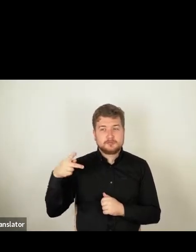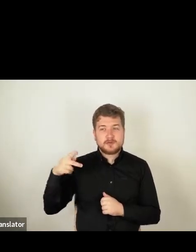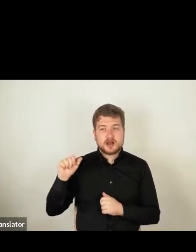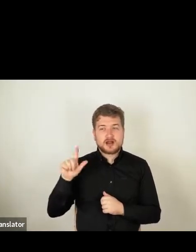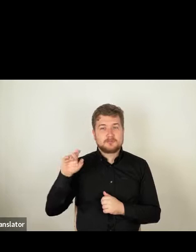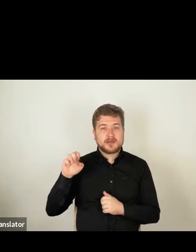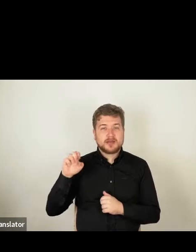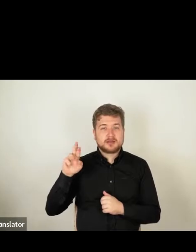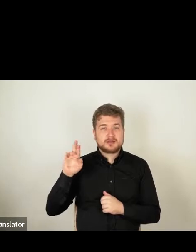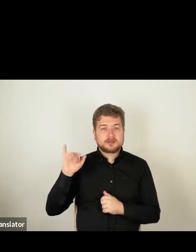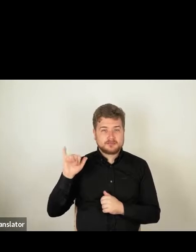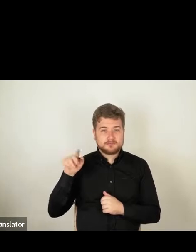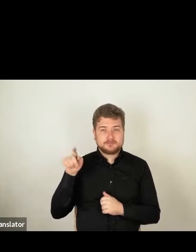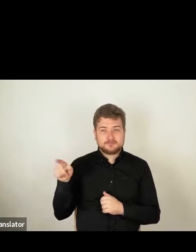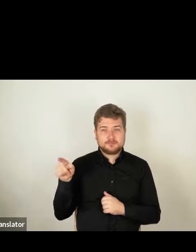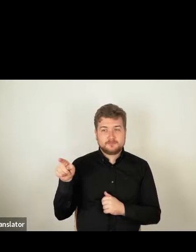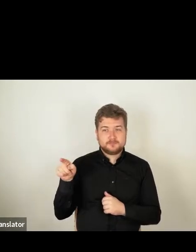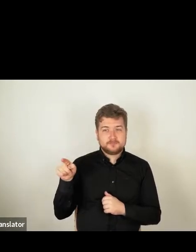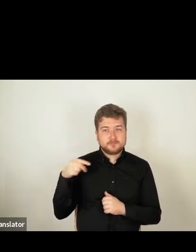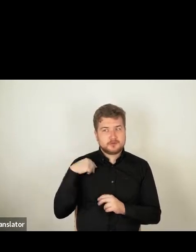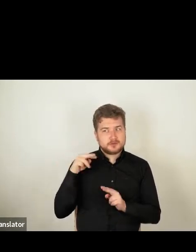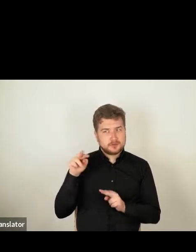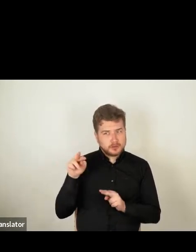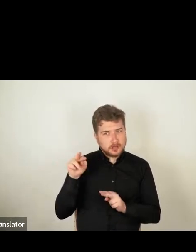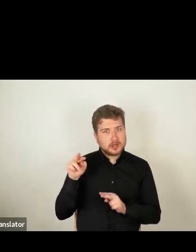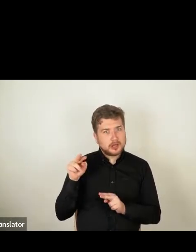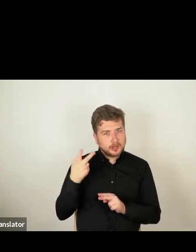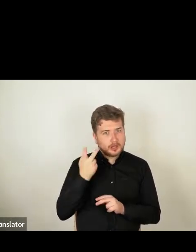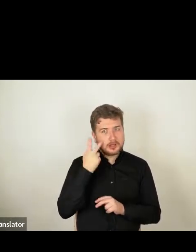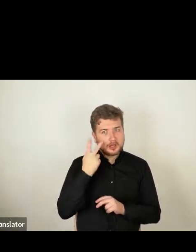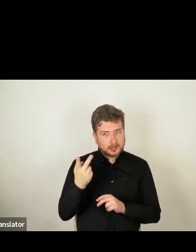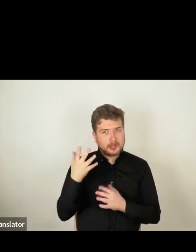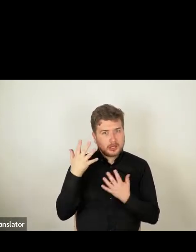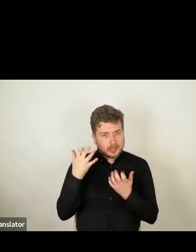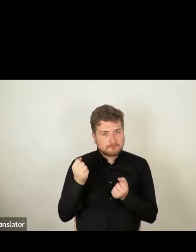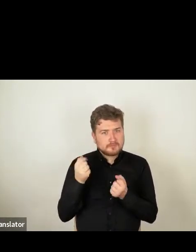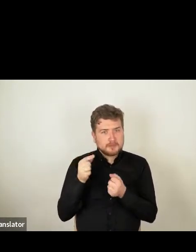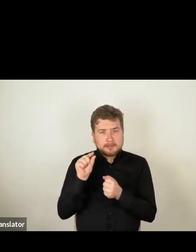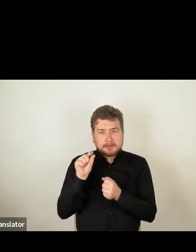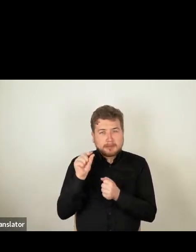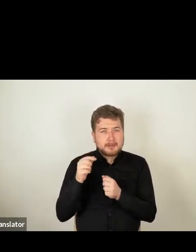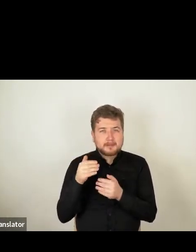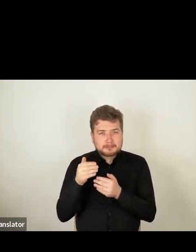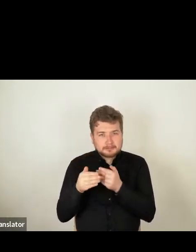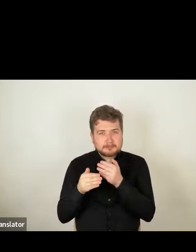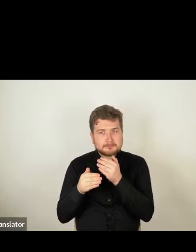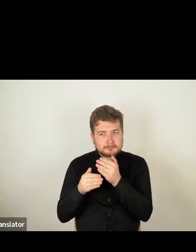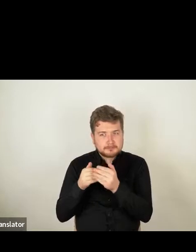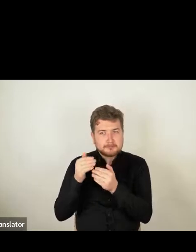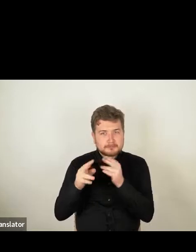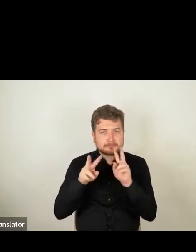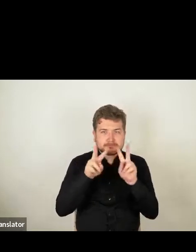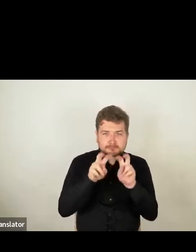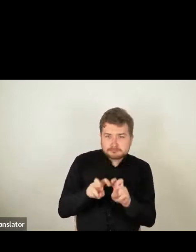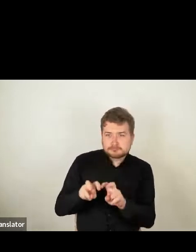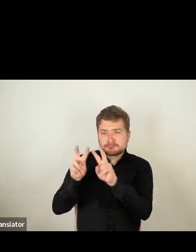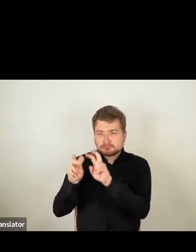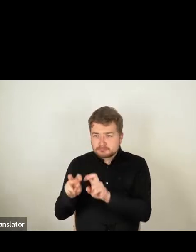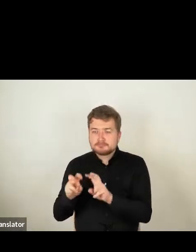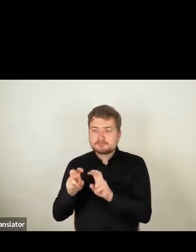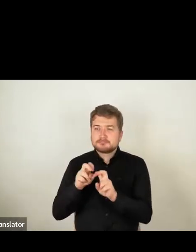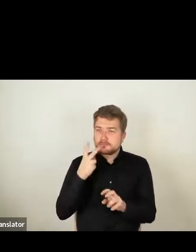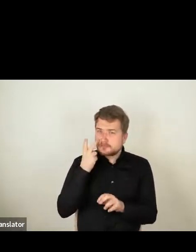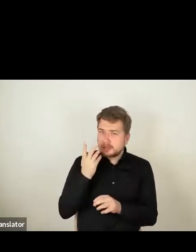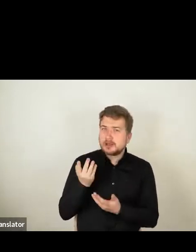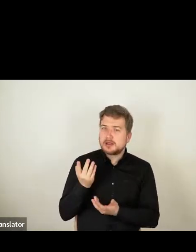are beginning to act. We're actually beginning to do concrete stuff, analyze concrete work that is being done, and